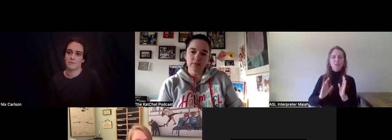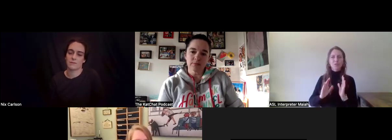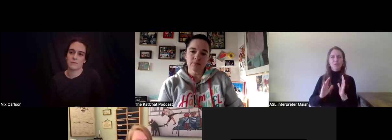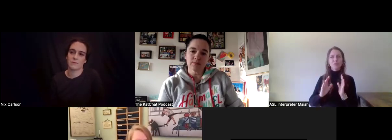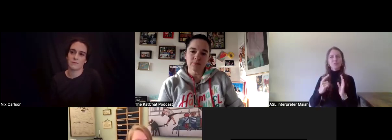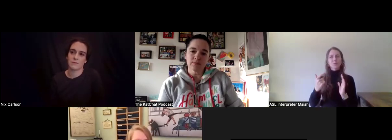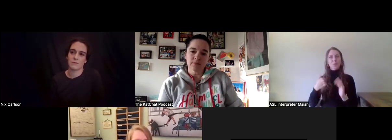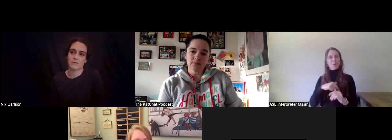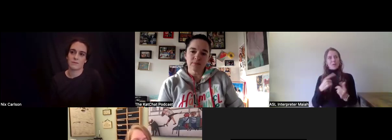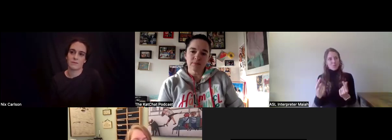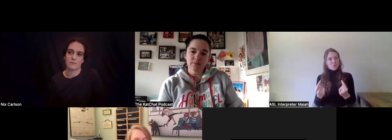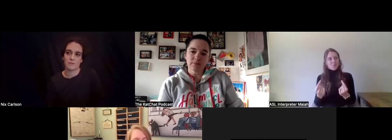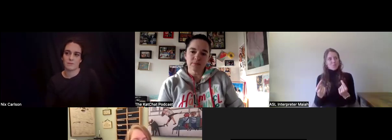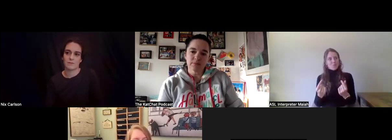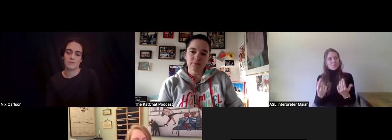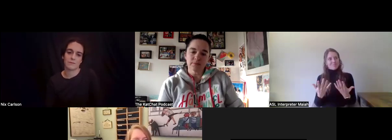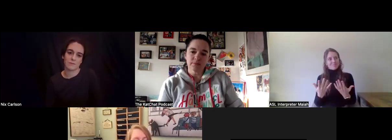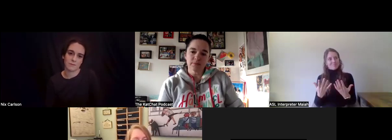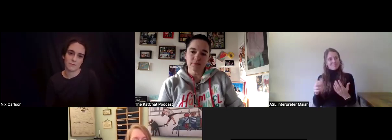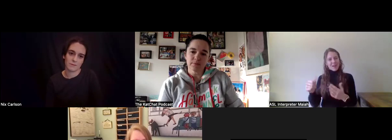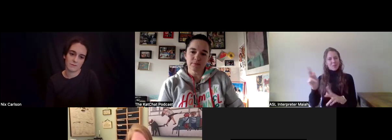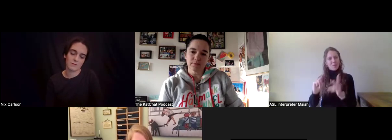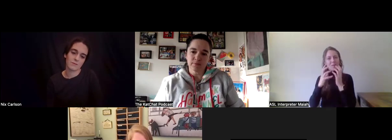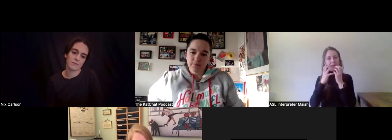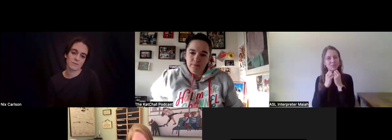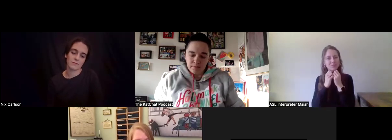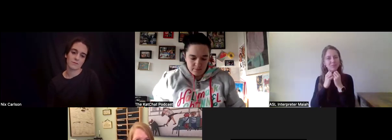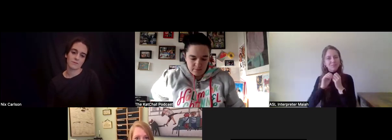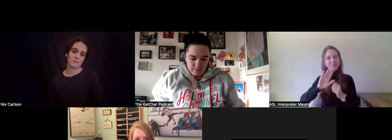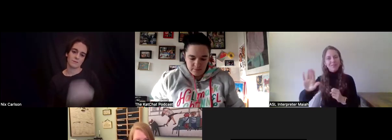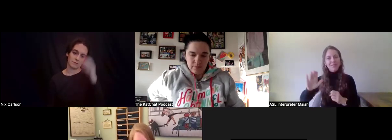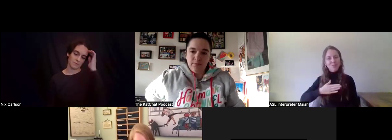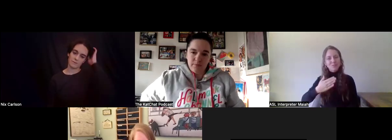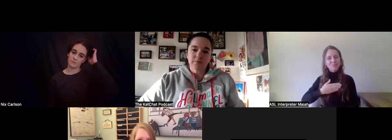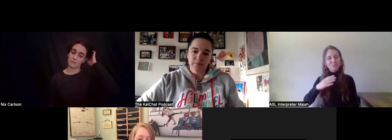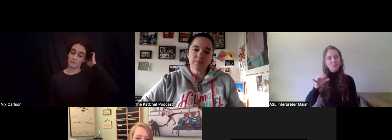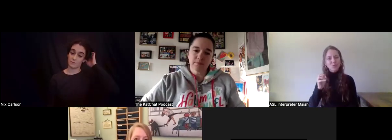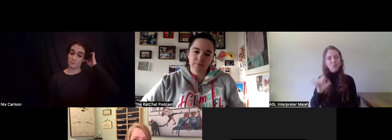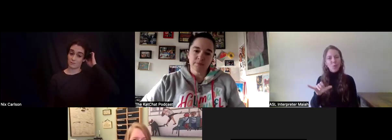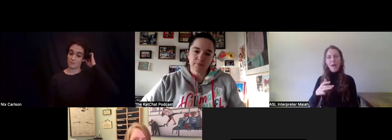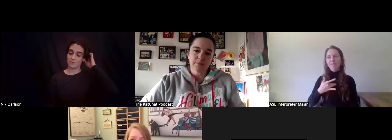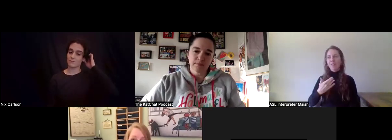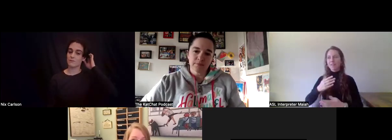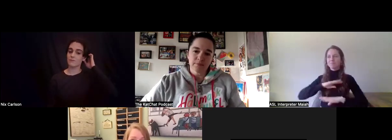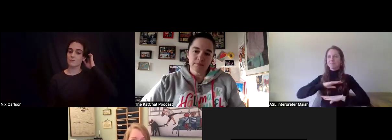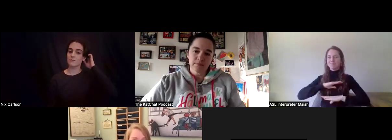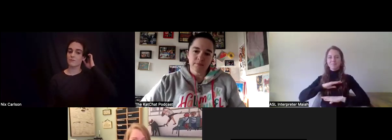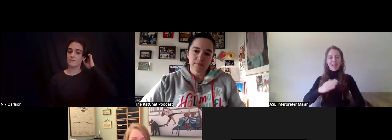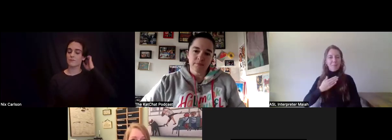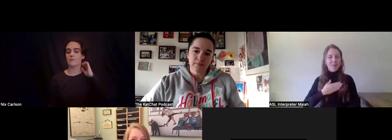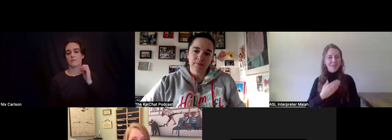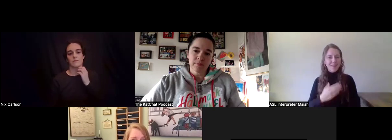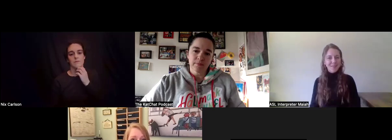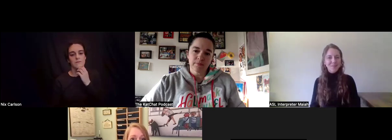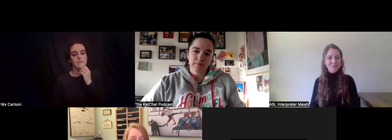and series mean to people, how it brings them joy, it brings them contentment and happiness.